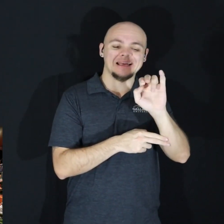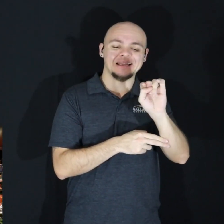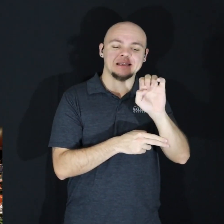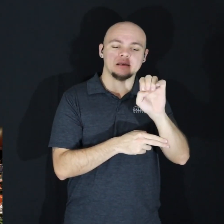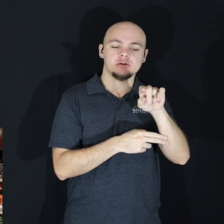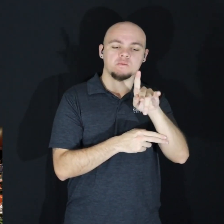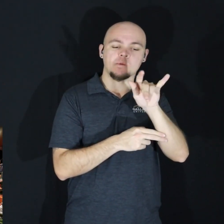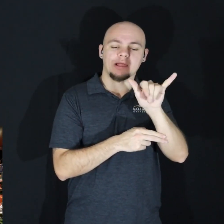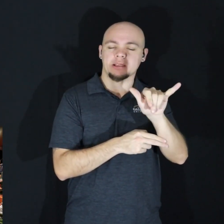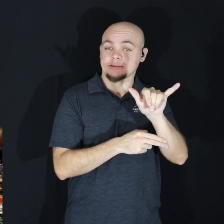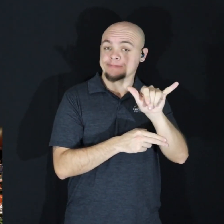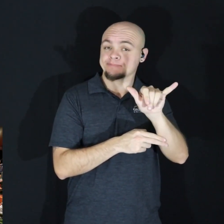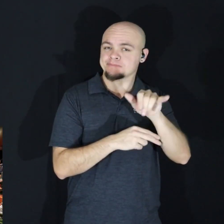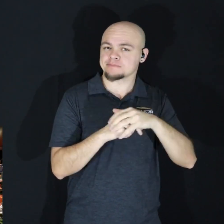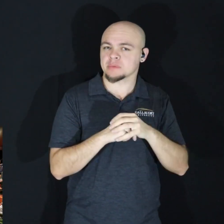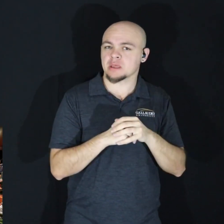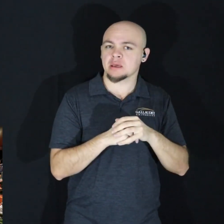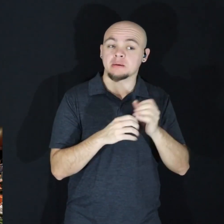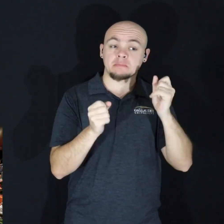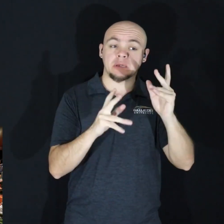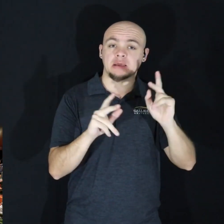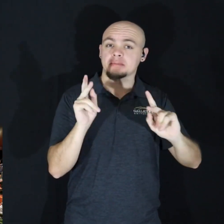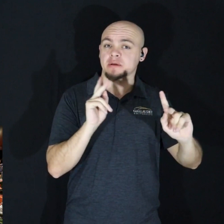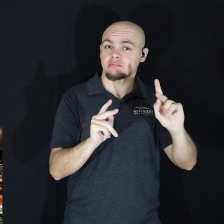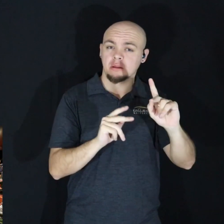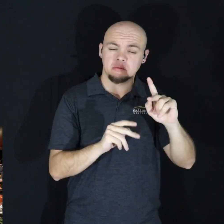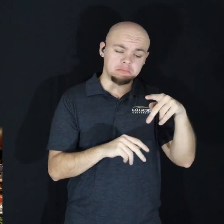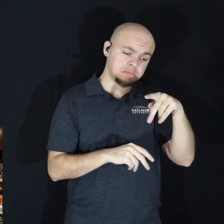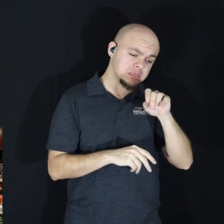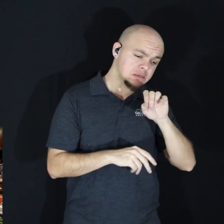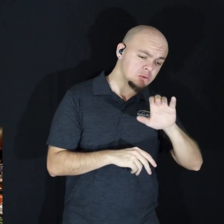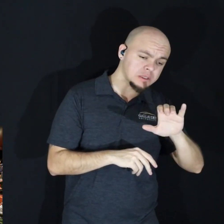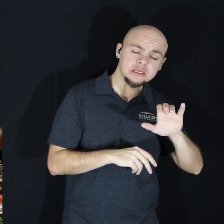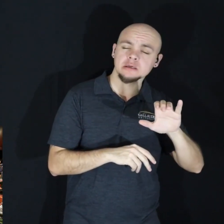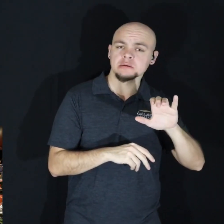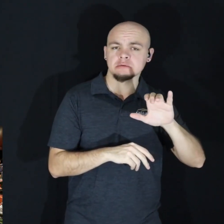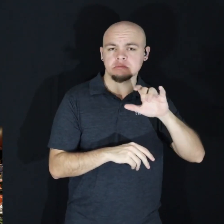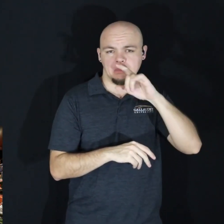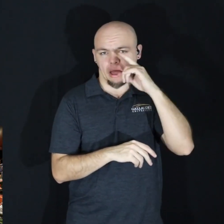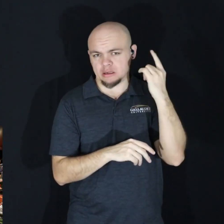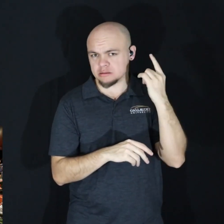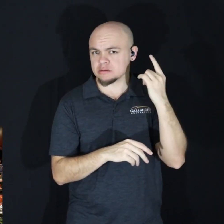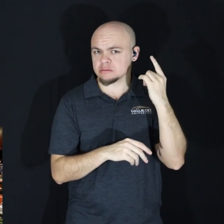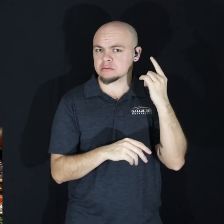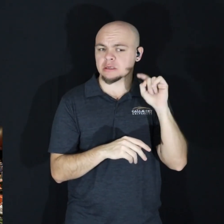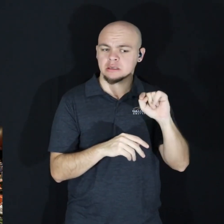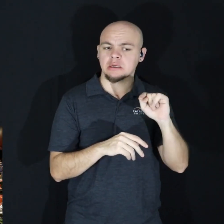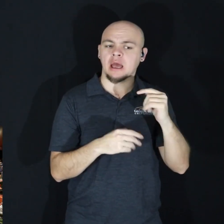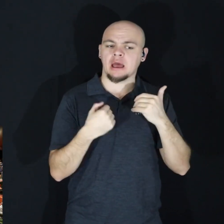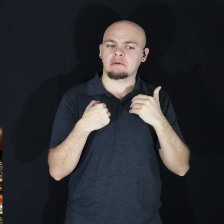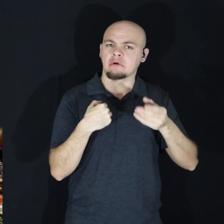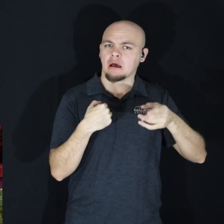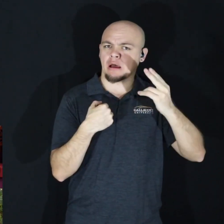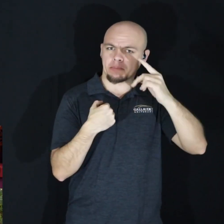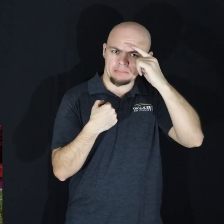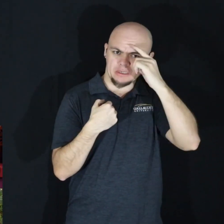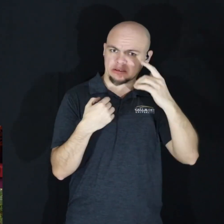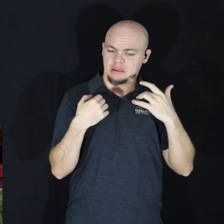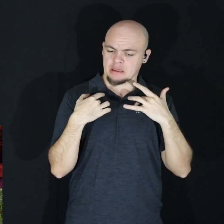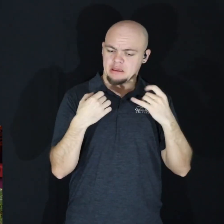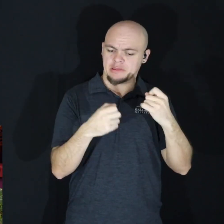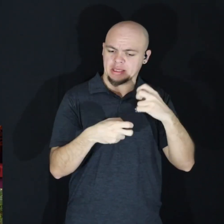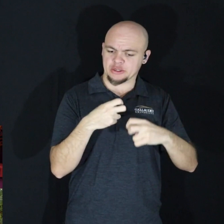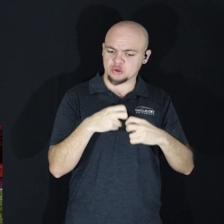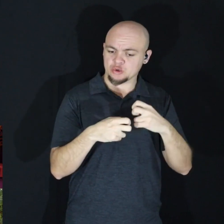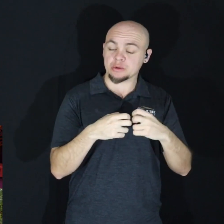and people of color are of higher risk to experience mental health issues. So what we need now, more